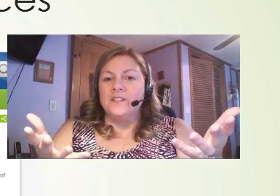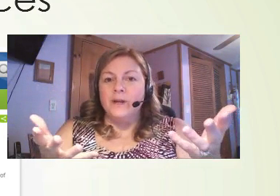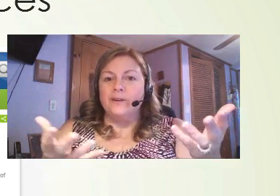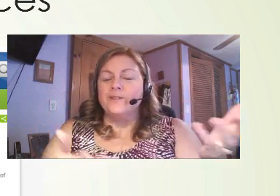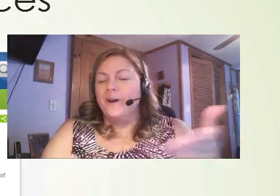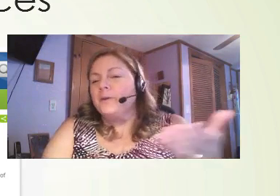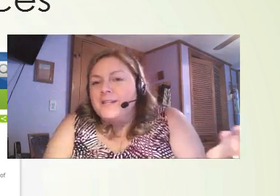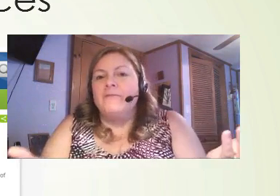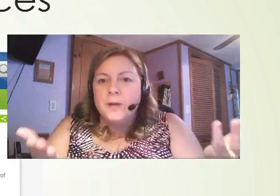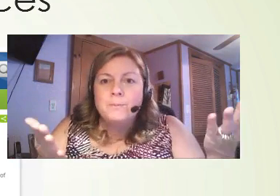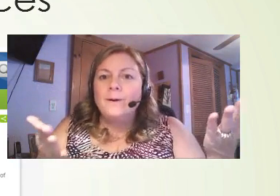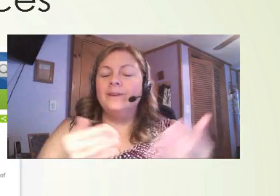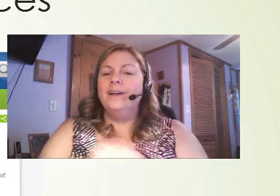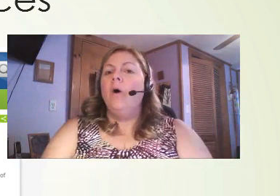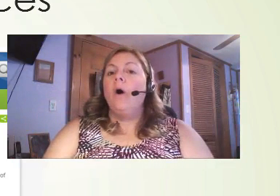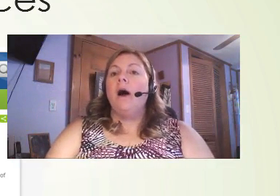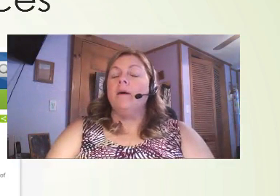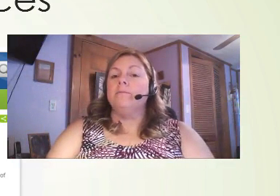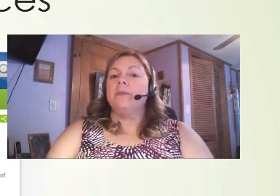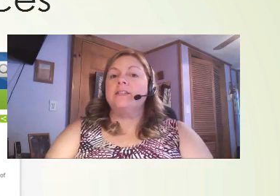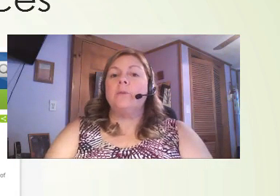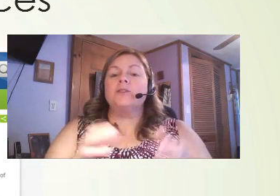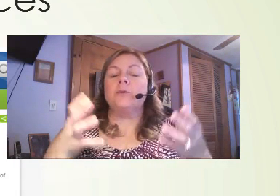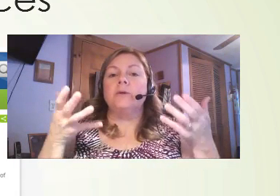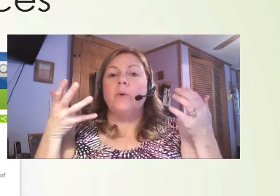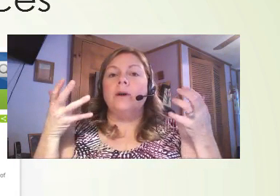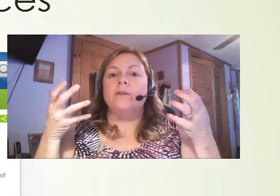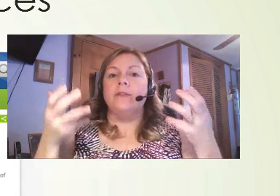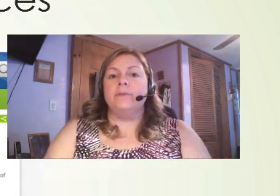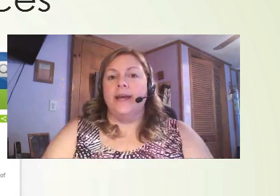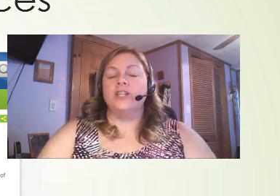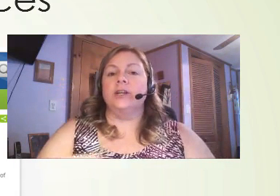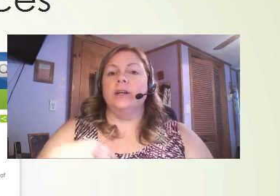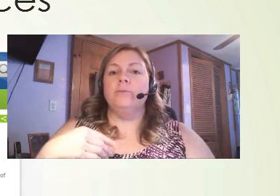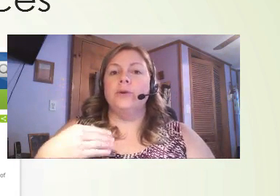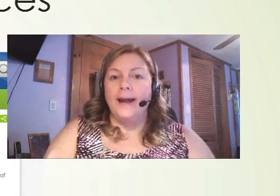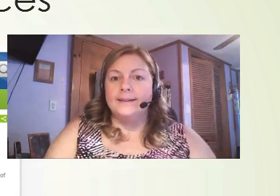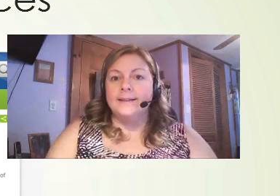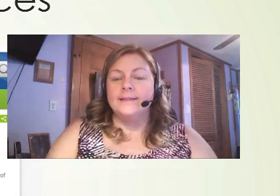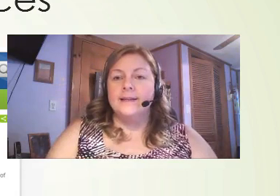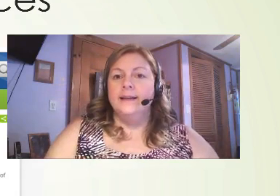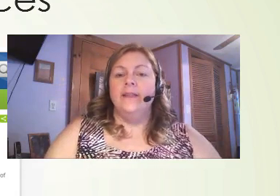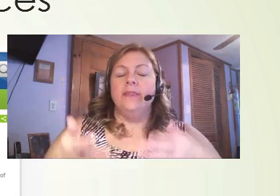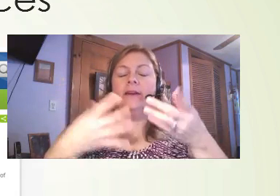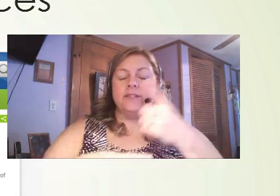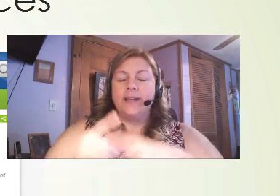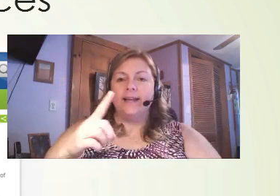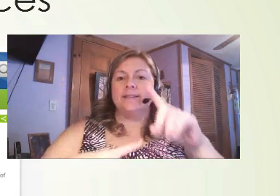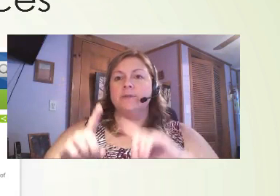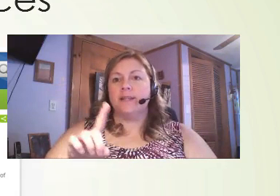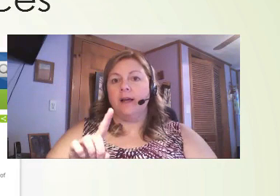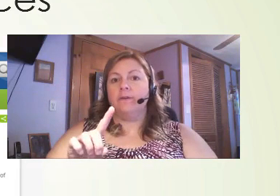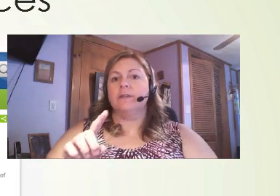native speakers, other deaf people. That's why it's really important for them to actually practice their